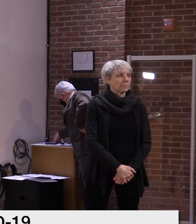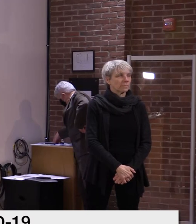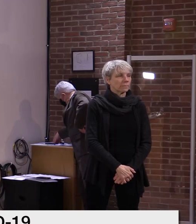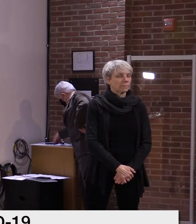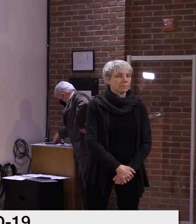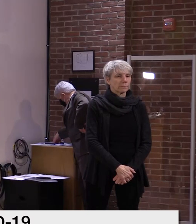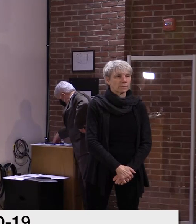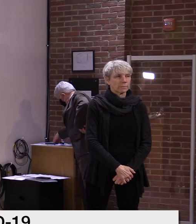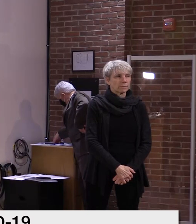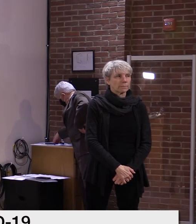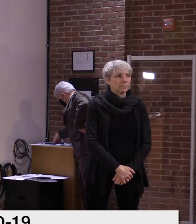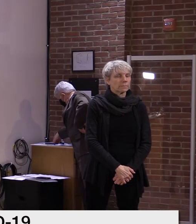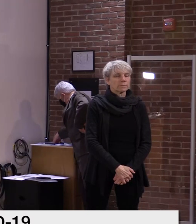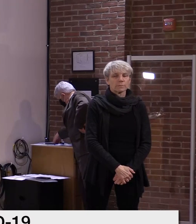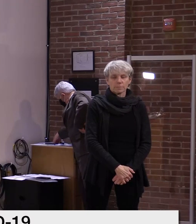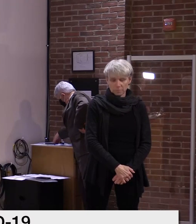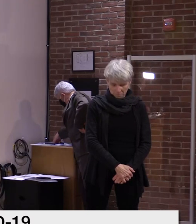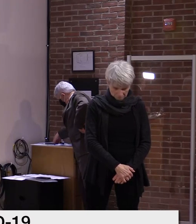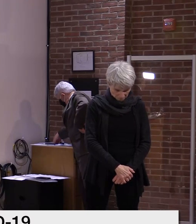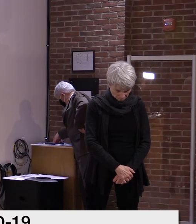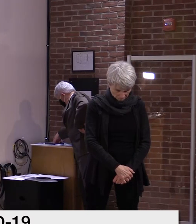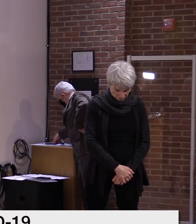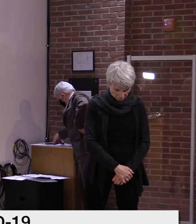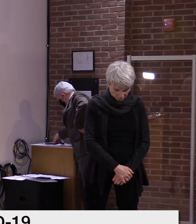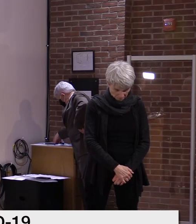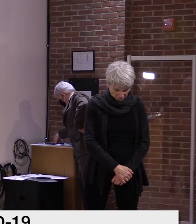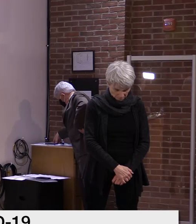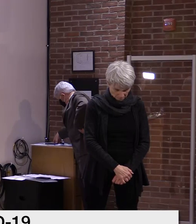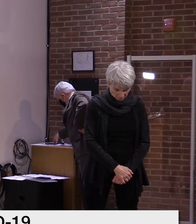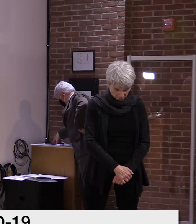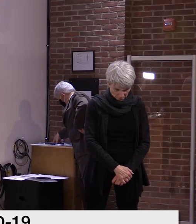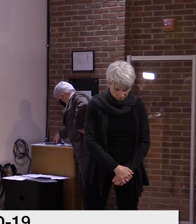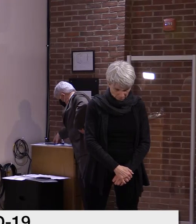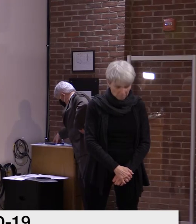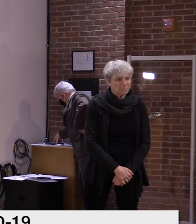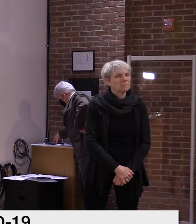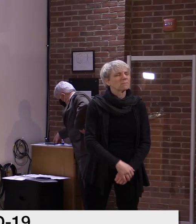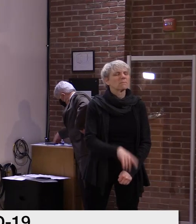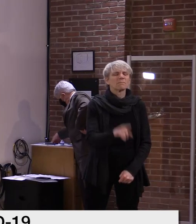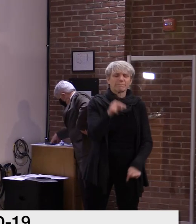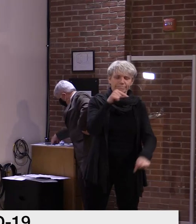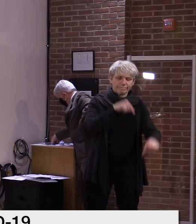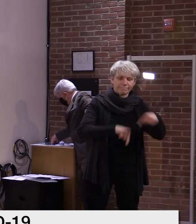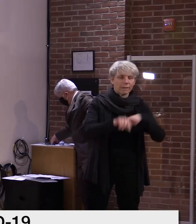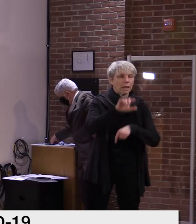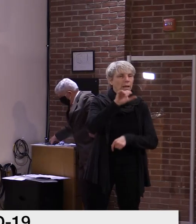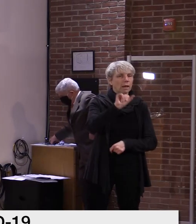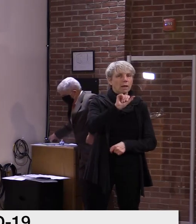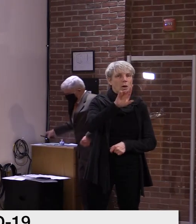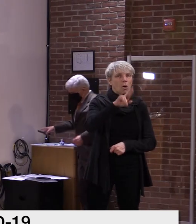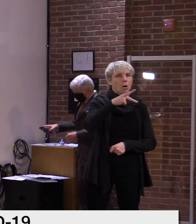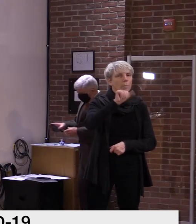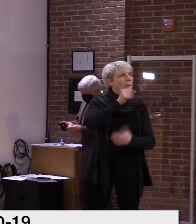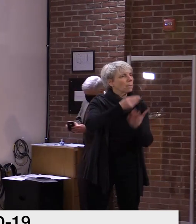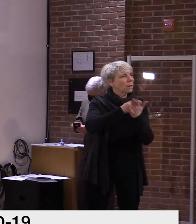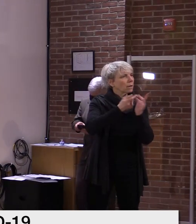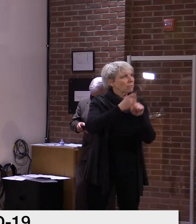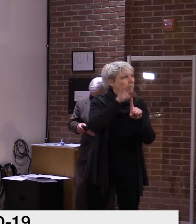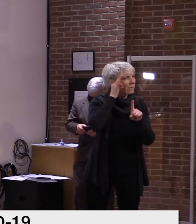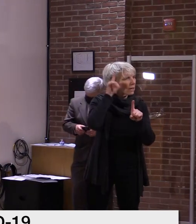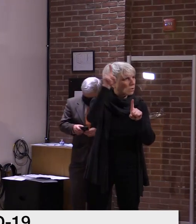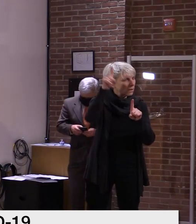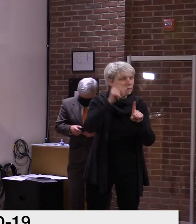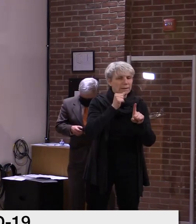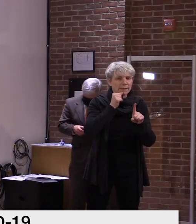Hi, thanks. I had one additional question about the use of ARPA money. The federal government yesterday, I believe, released